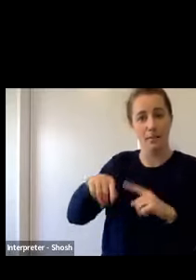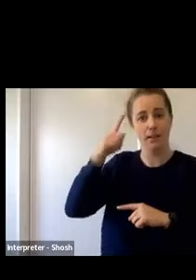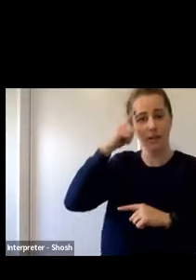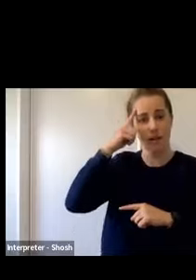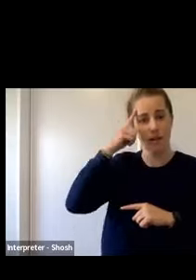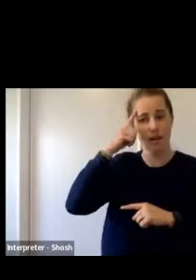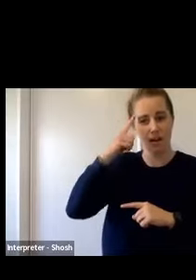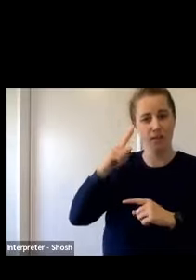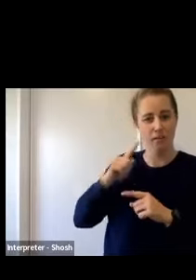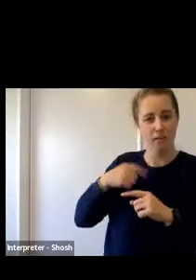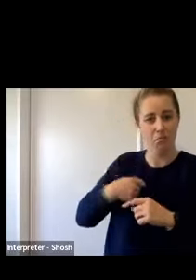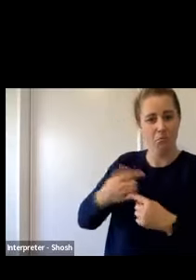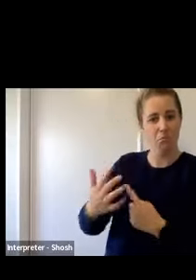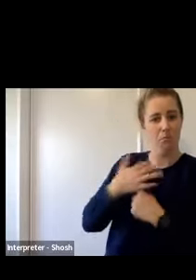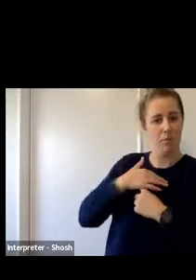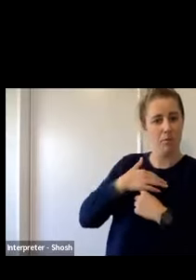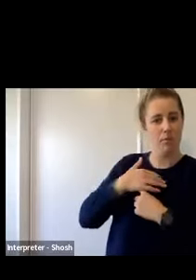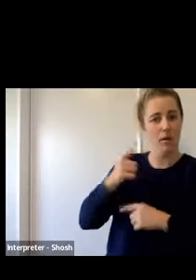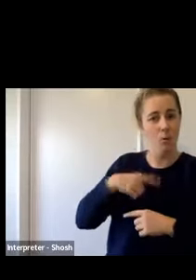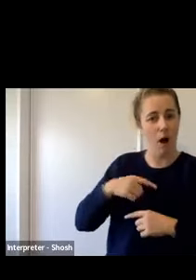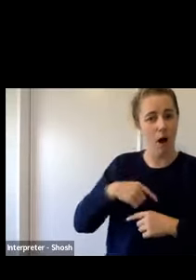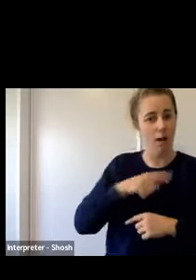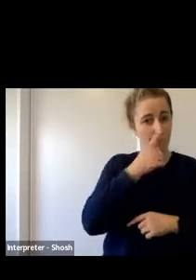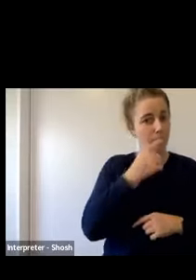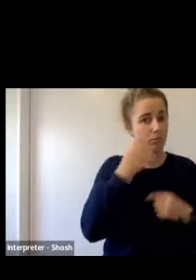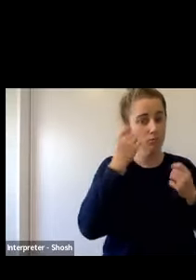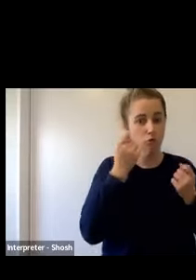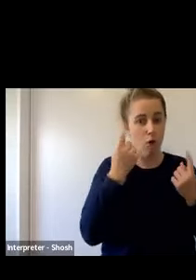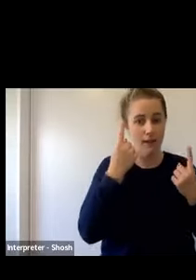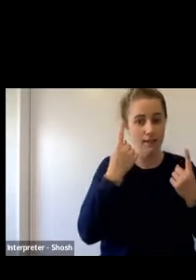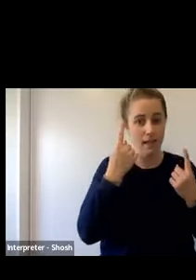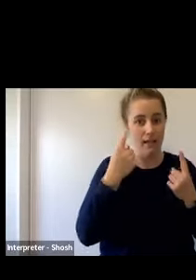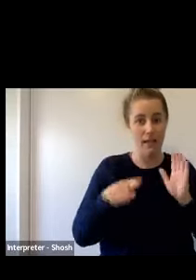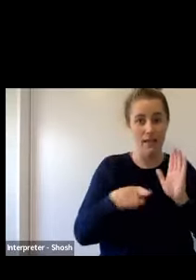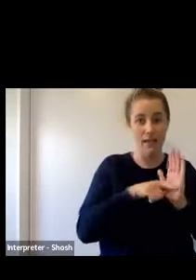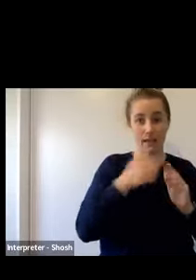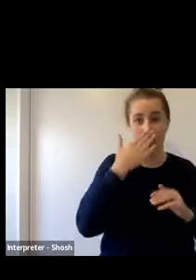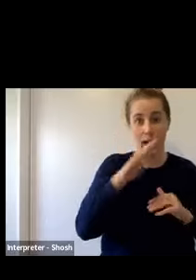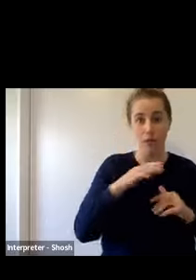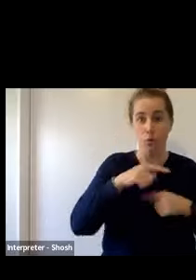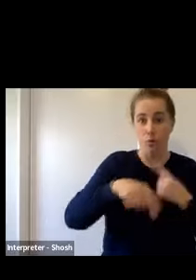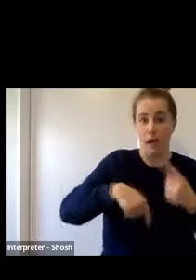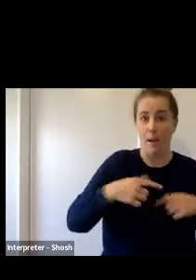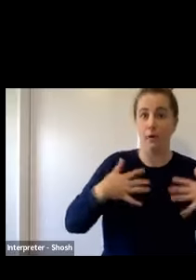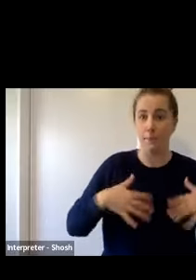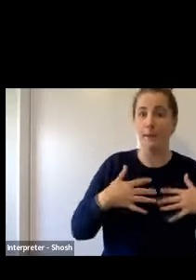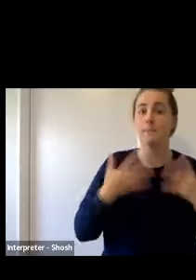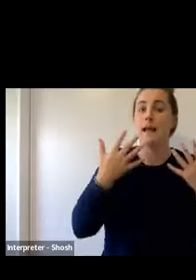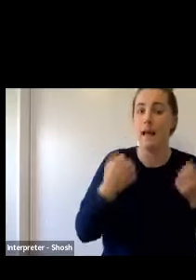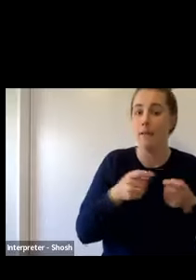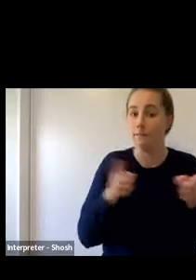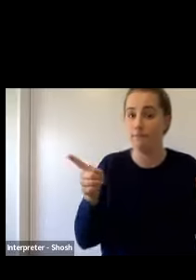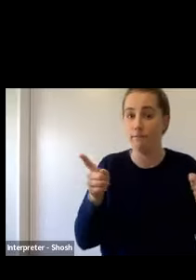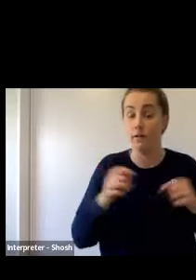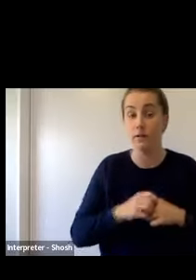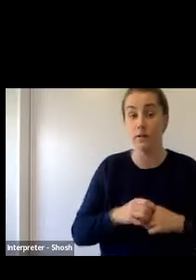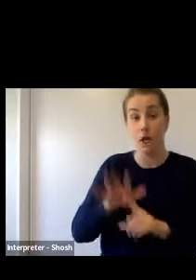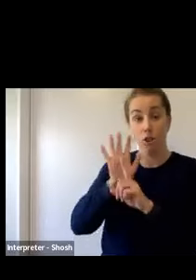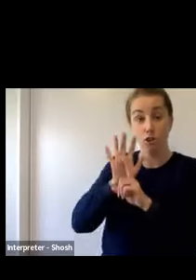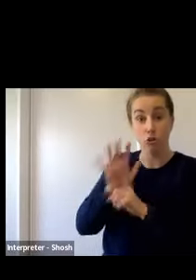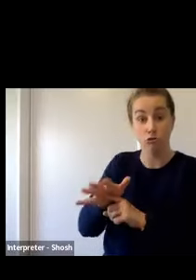experience discrimination because of the misconceptions and negative attitudes that surround the condition. These